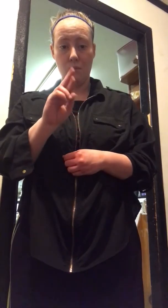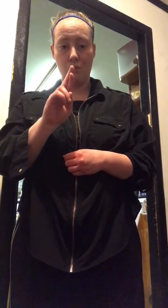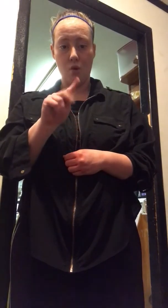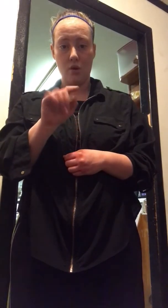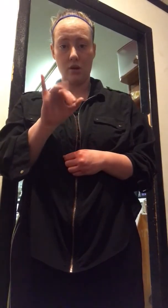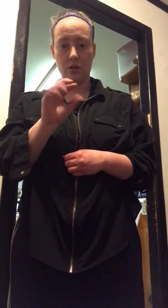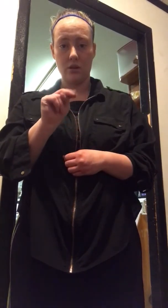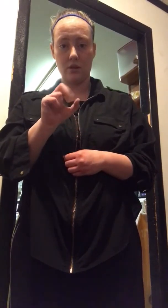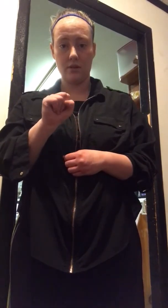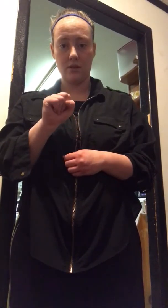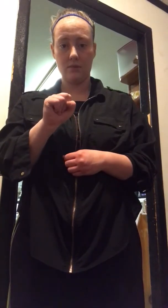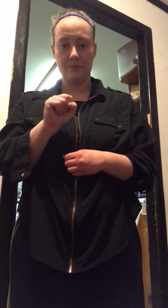Transversal plane.